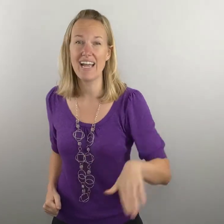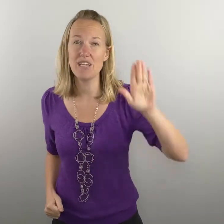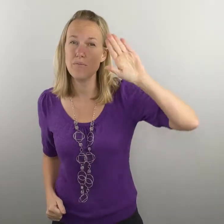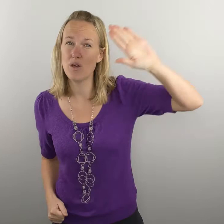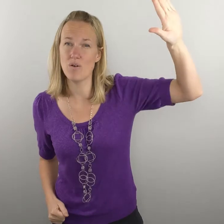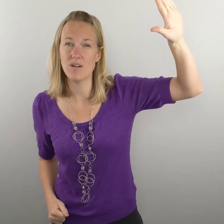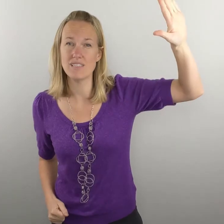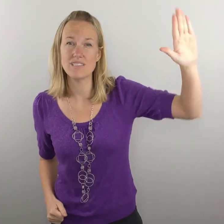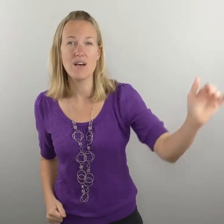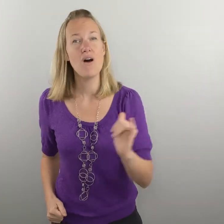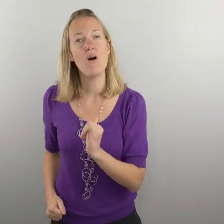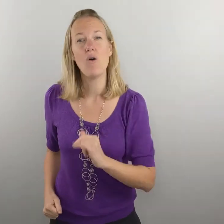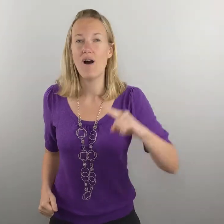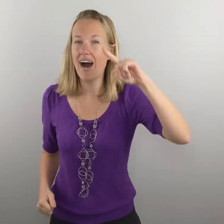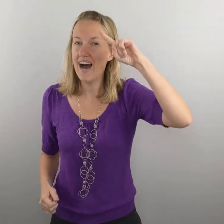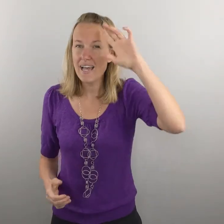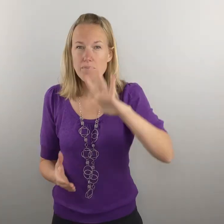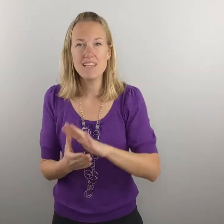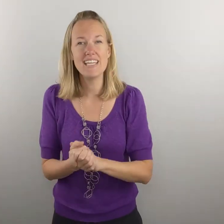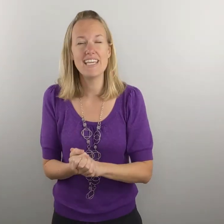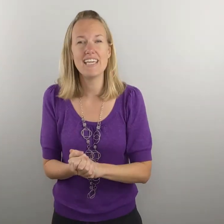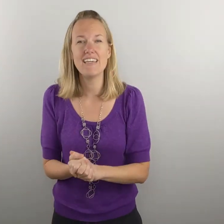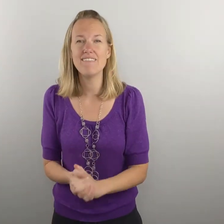am yours. Oh, I believe